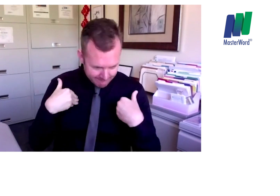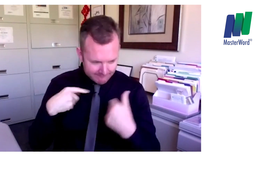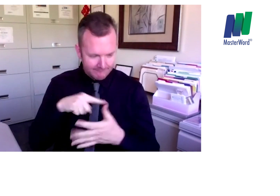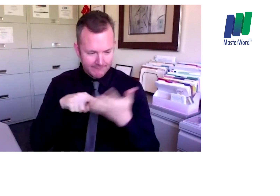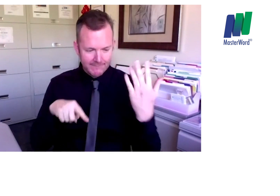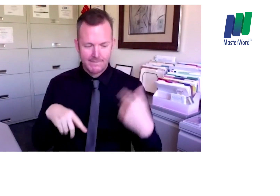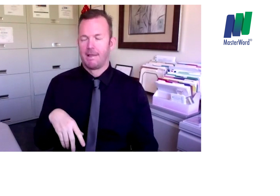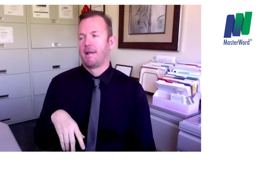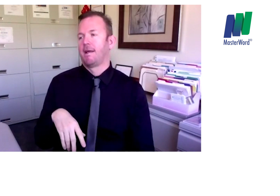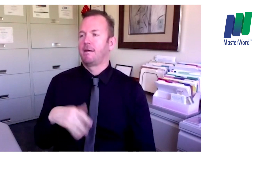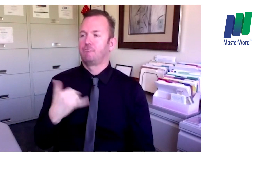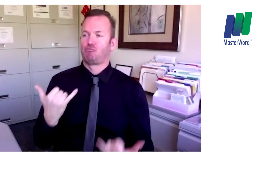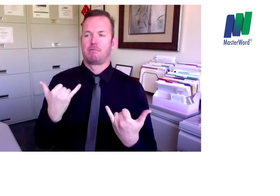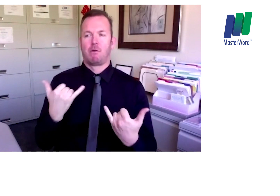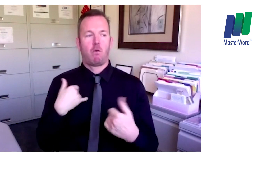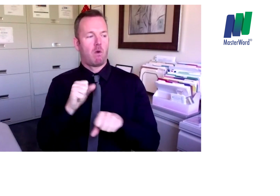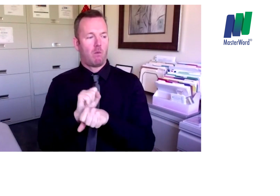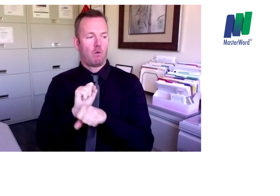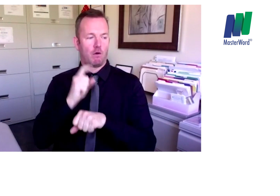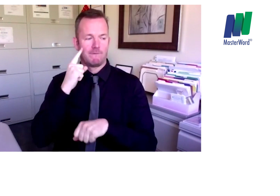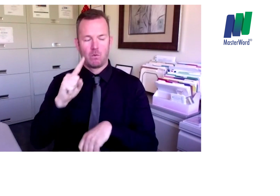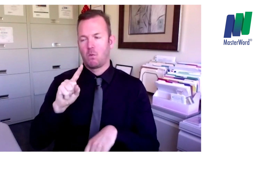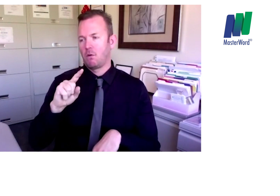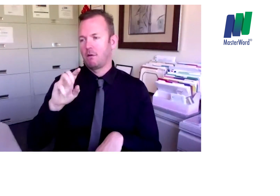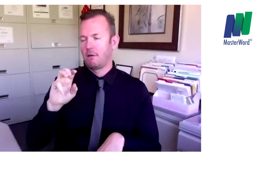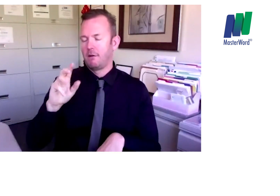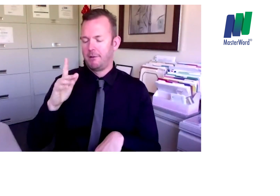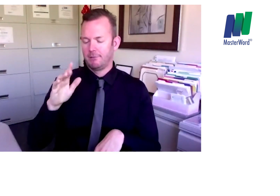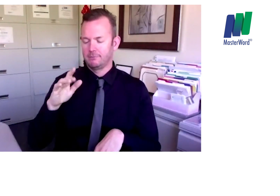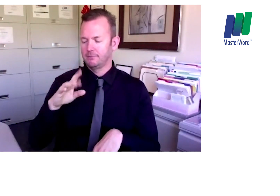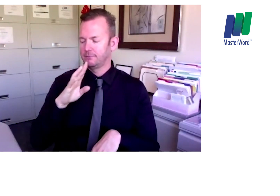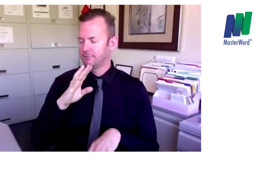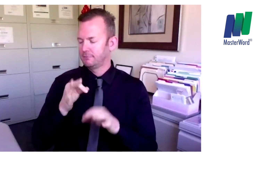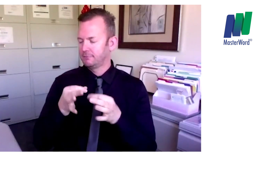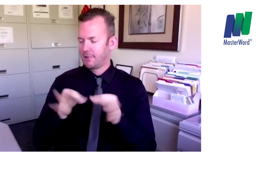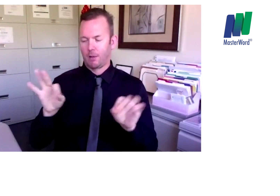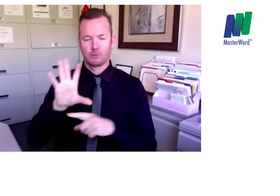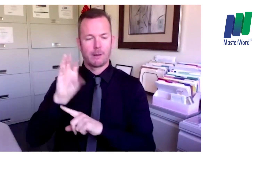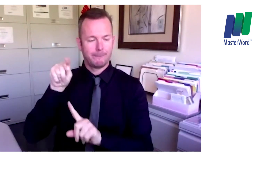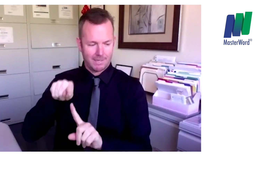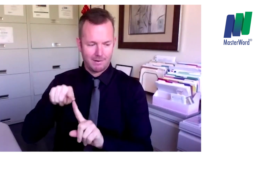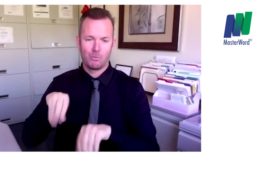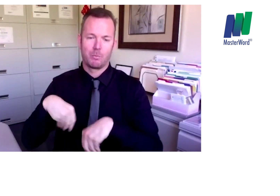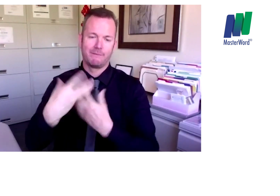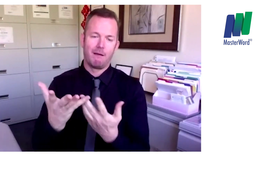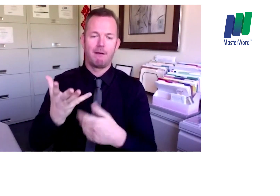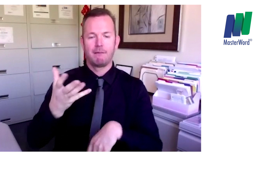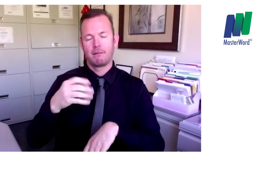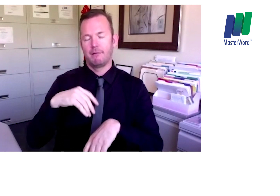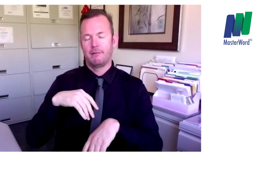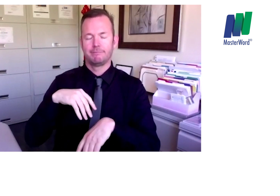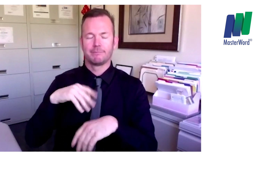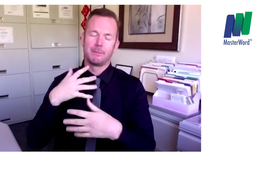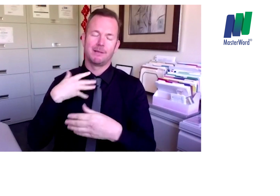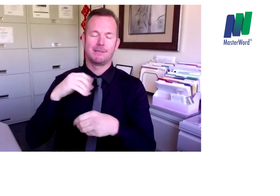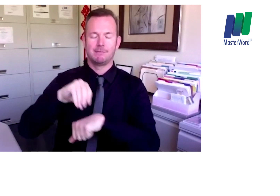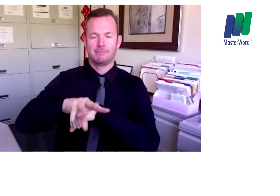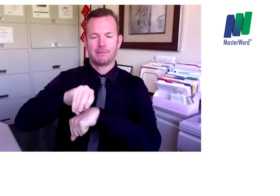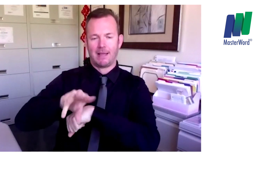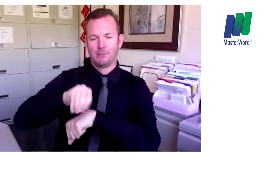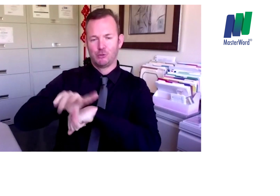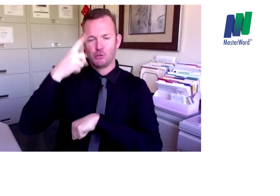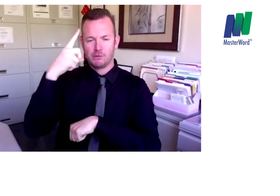I have a bachelor's degree and a master's degree. Currently, I work for a language company, language service